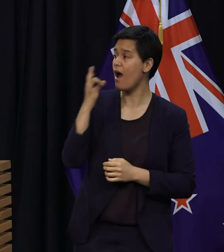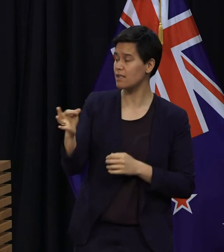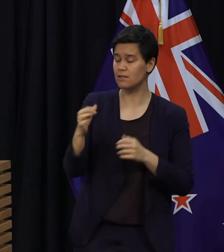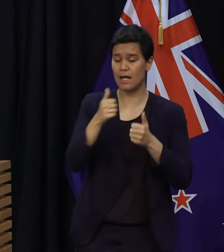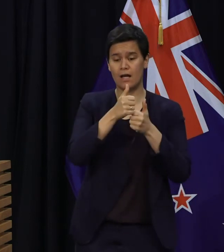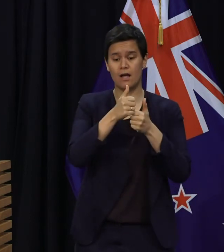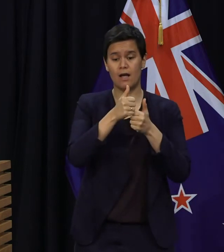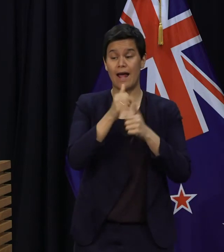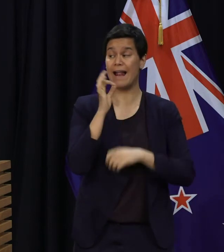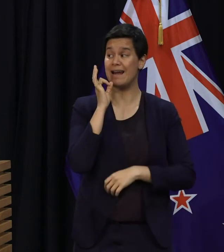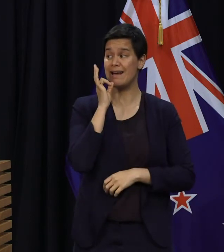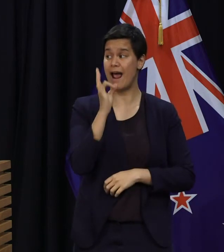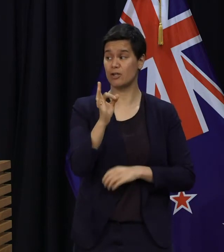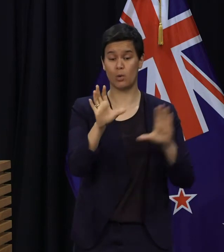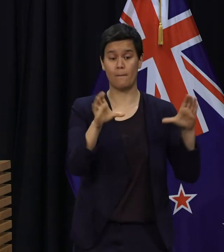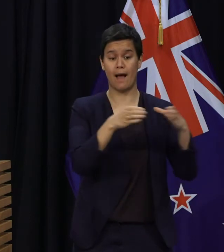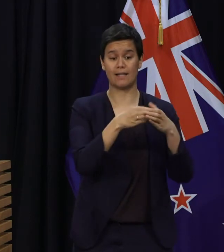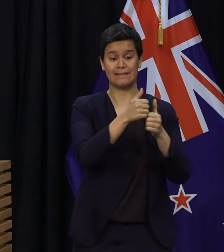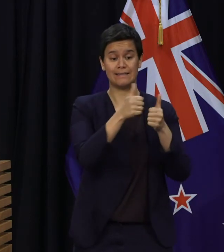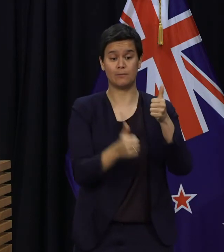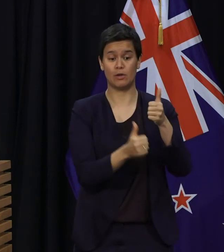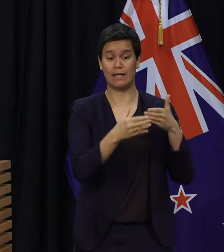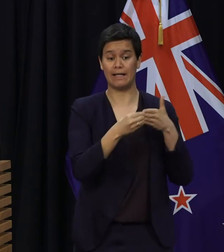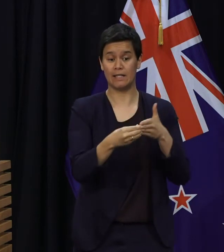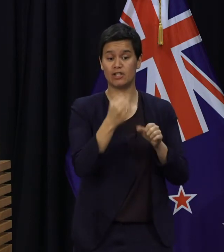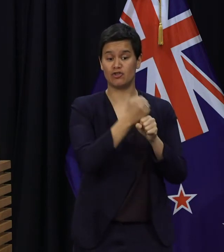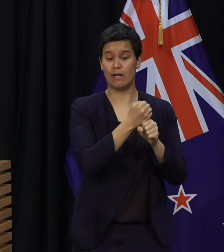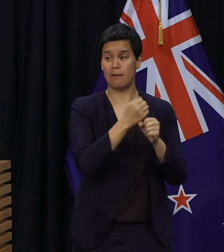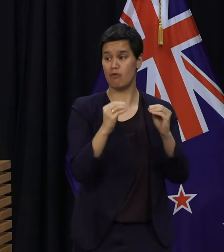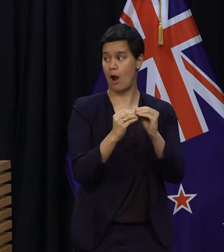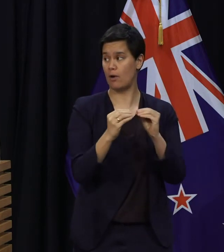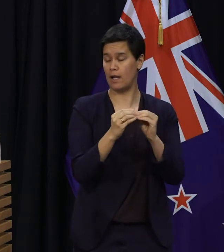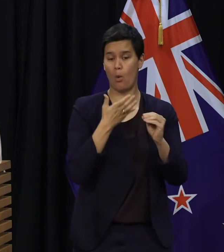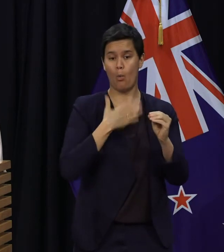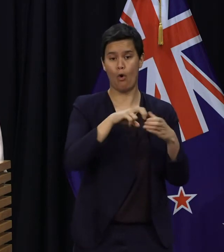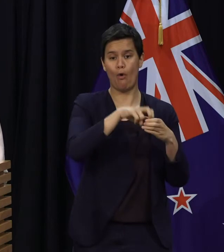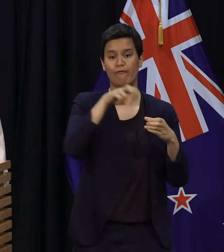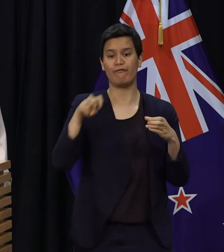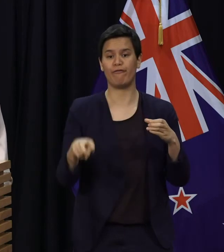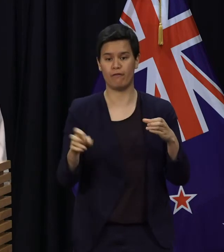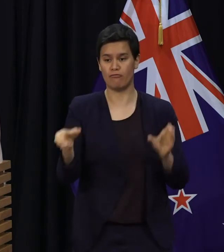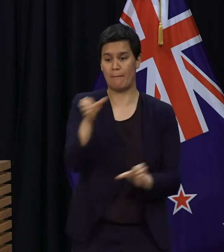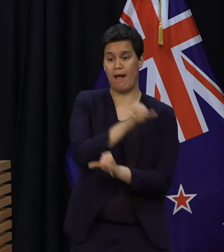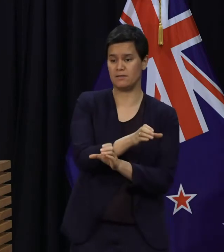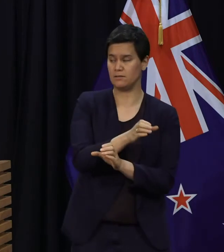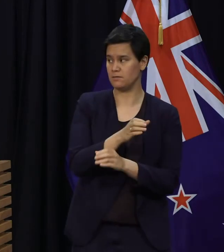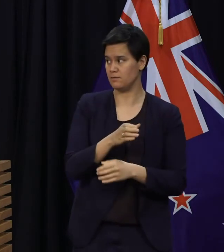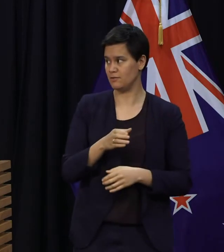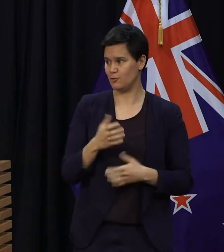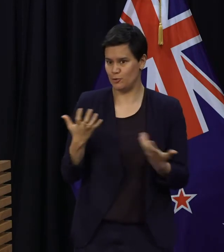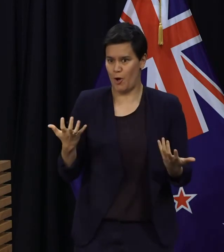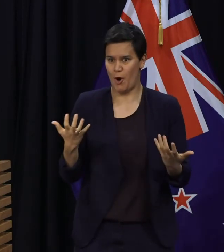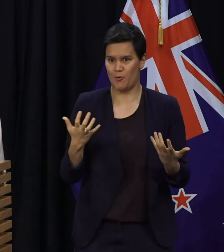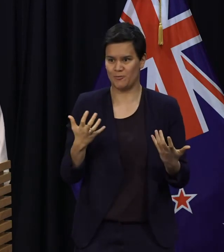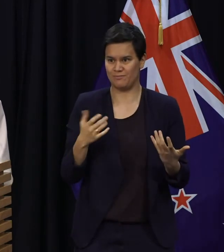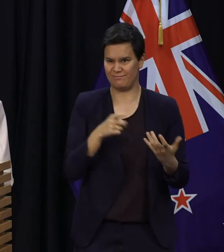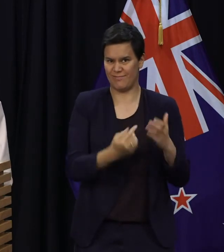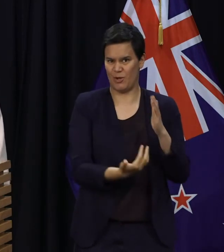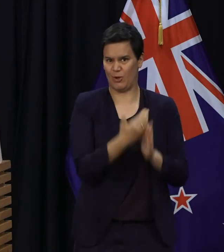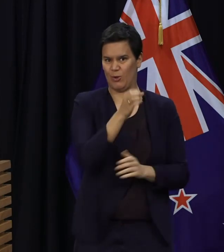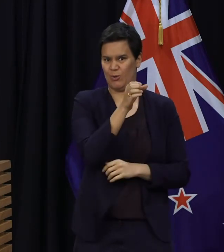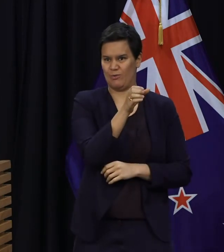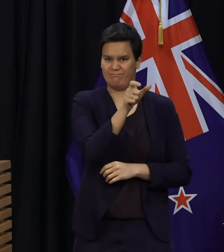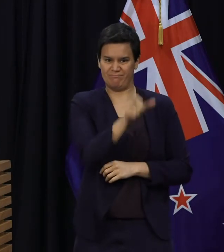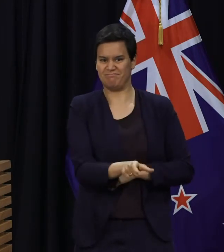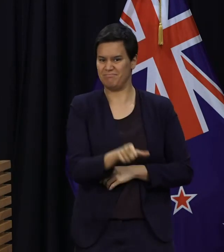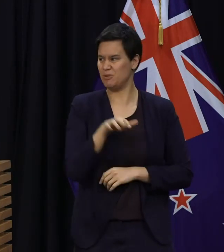of the National Party. Who do you think you might see up against Grant Robertson? I'm not going to get into that speculation. That's